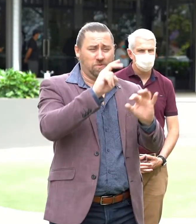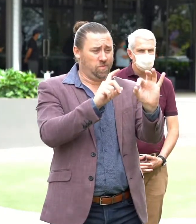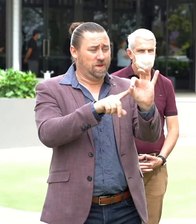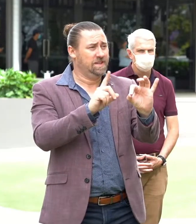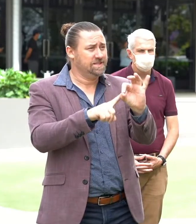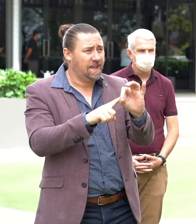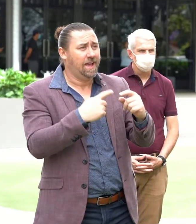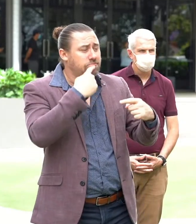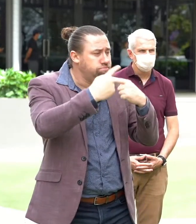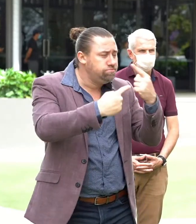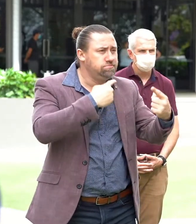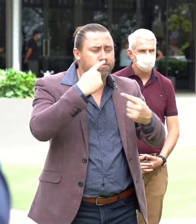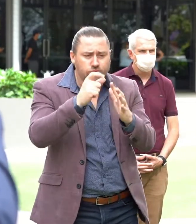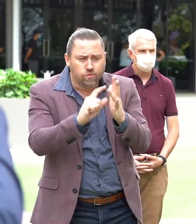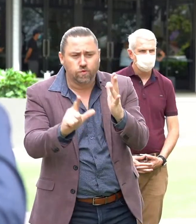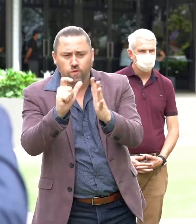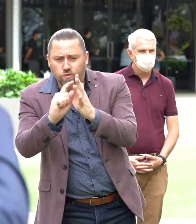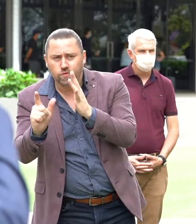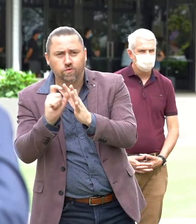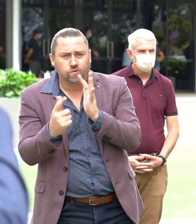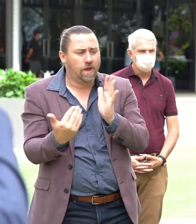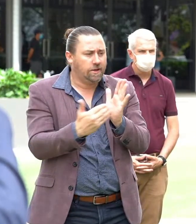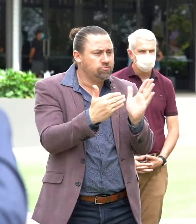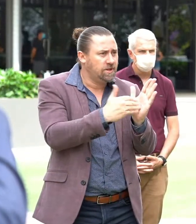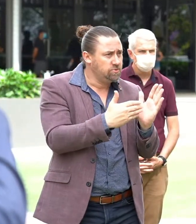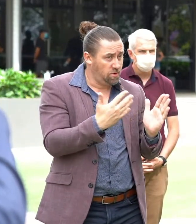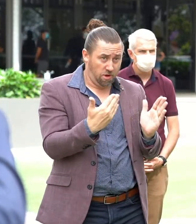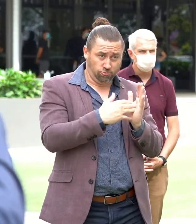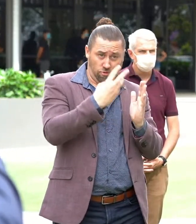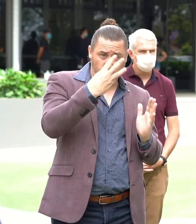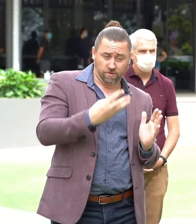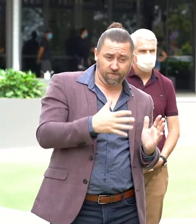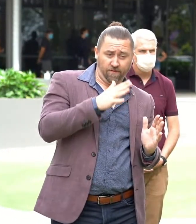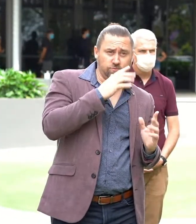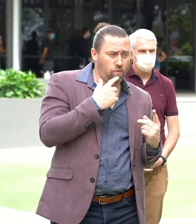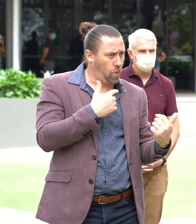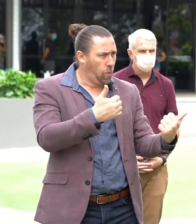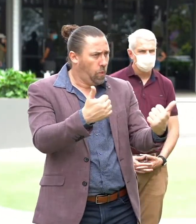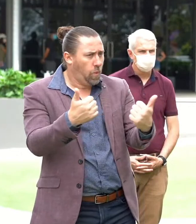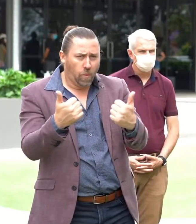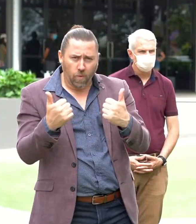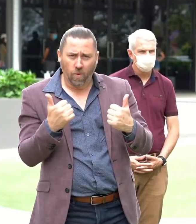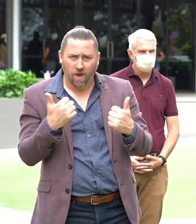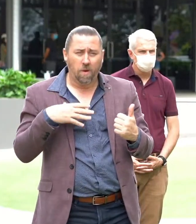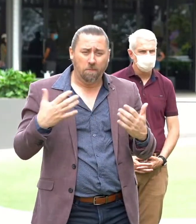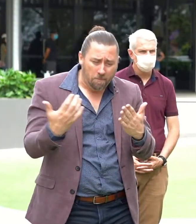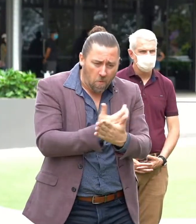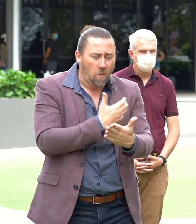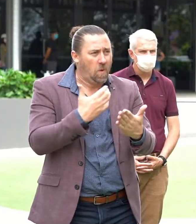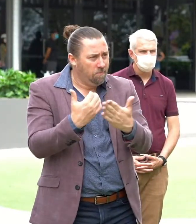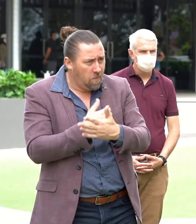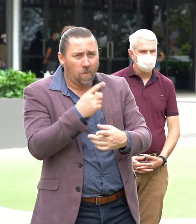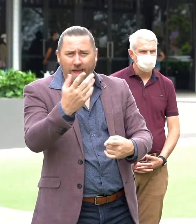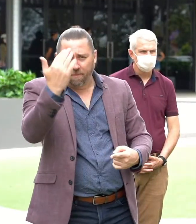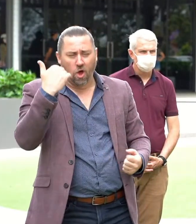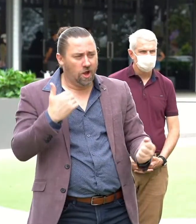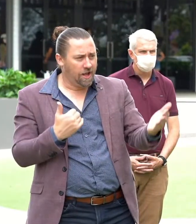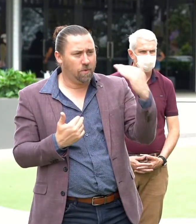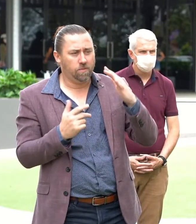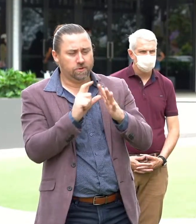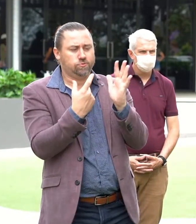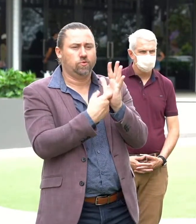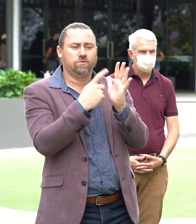over 3,500 people, additional to the numbers we were having, came out. But we would like to see more, and I'm sure that Dr. James